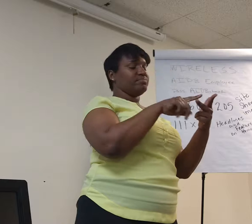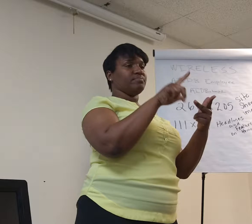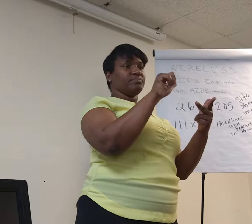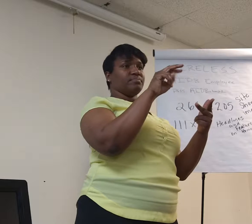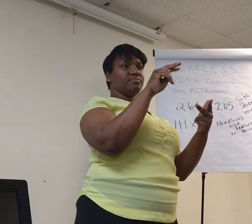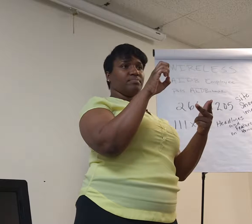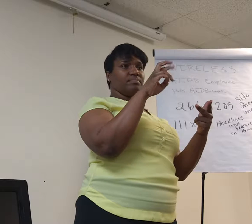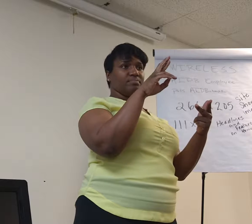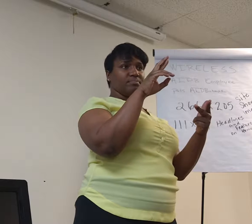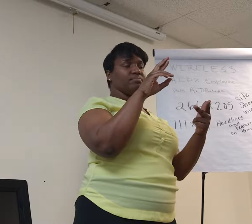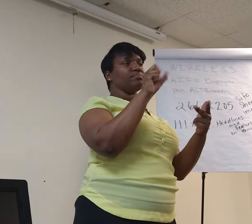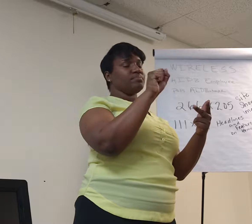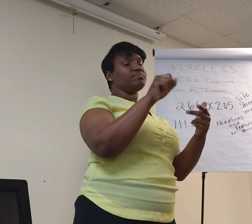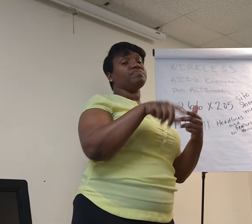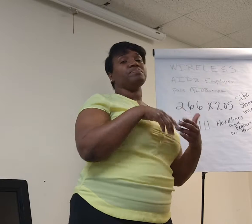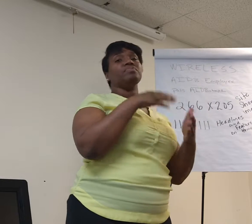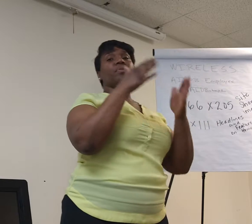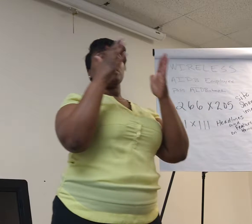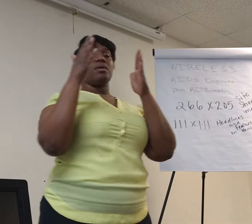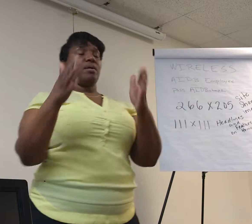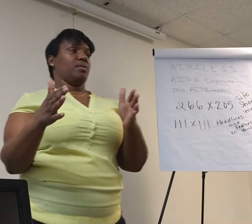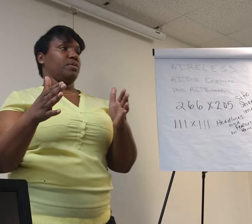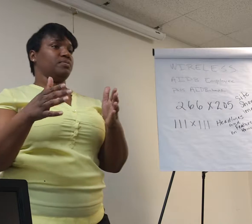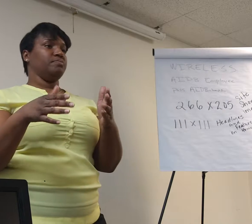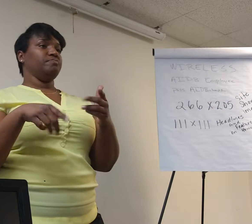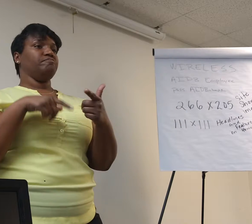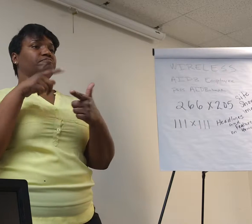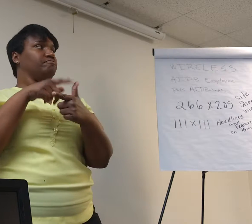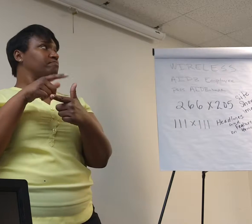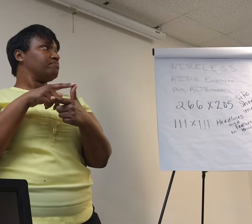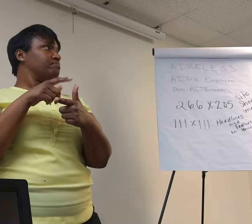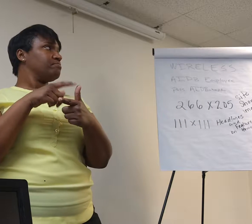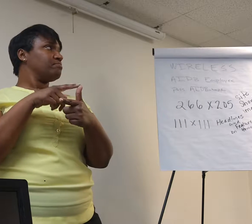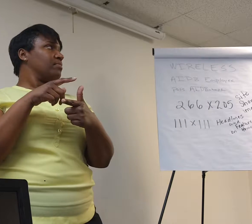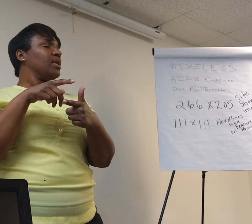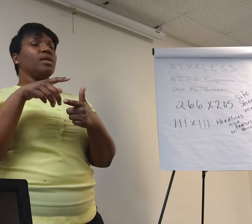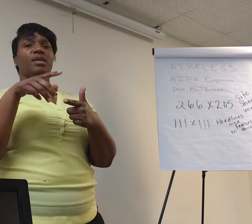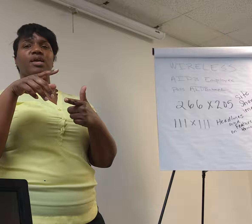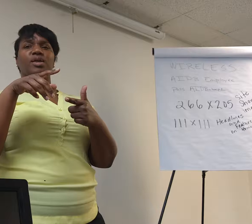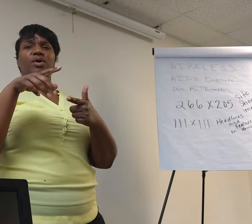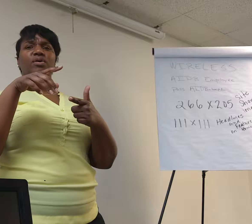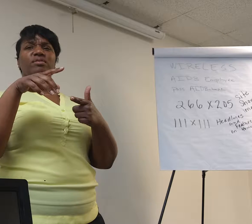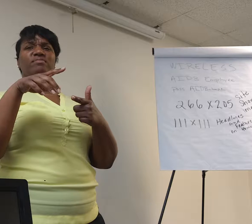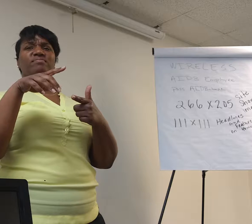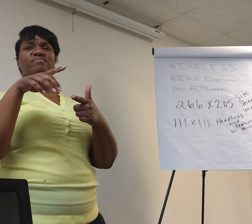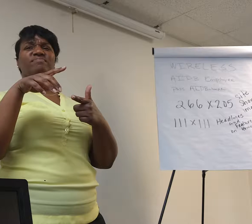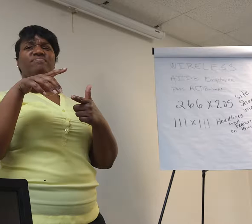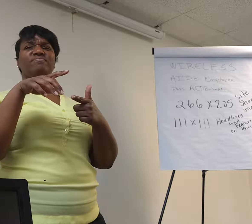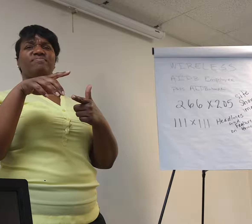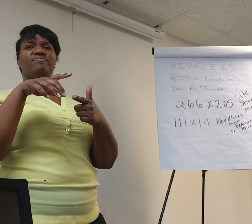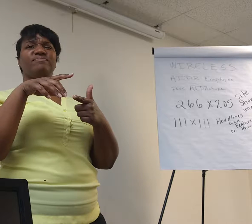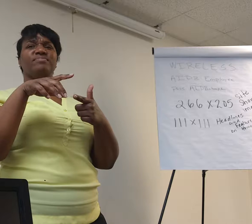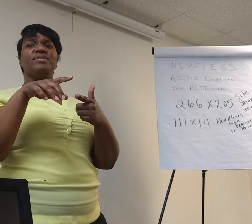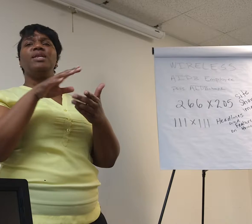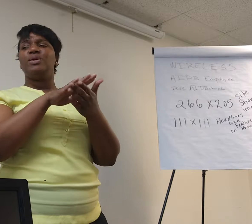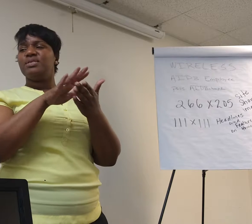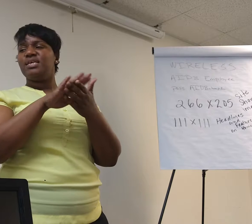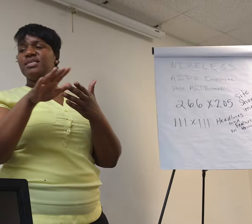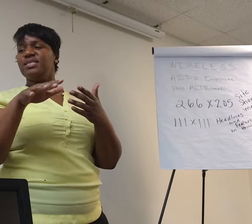called sanitizers. And that's like your Quat 146, there's iodine sanitizers. What kind do y'all